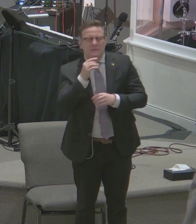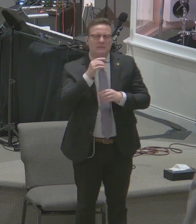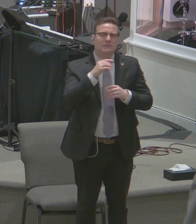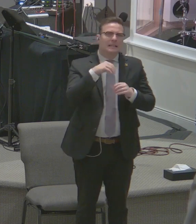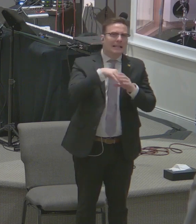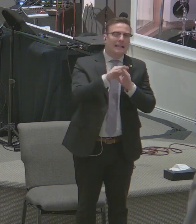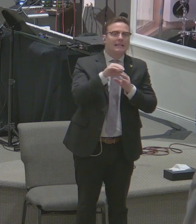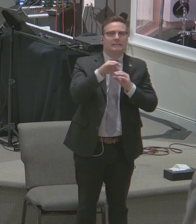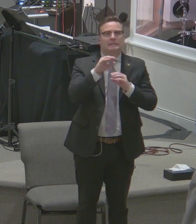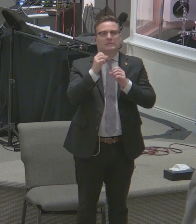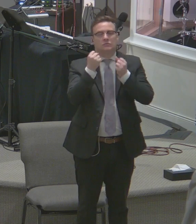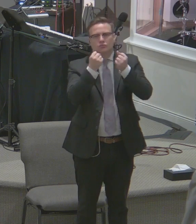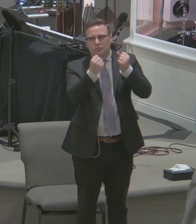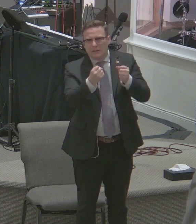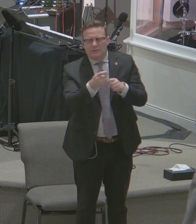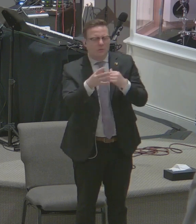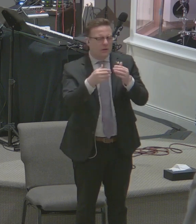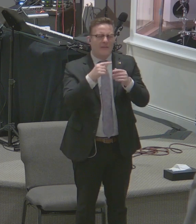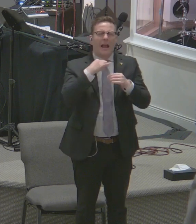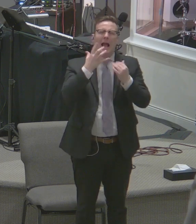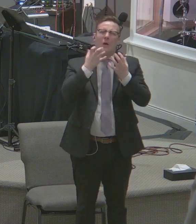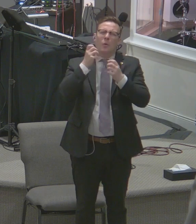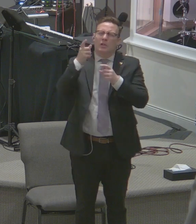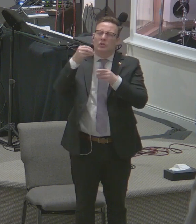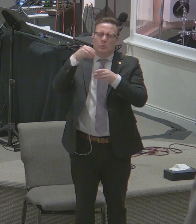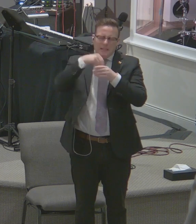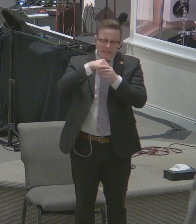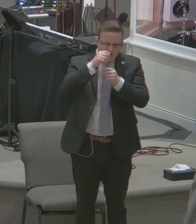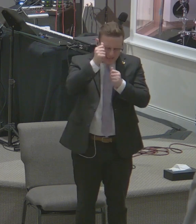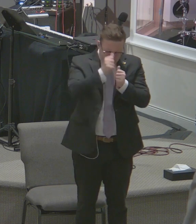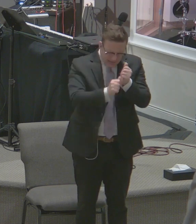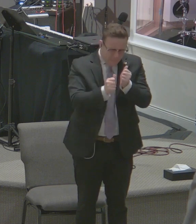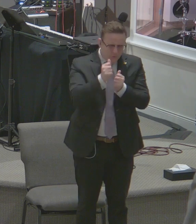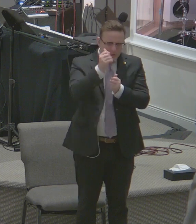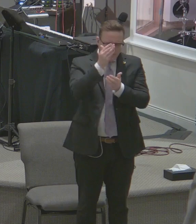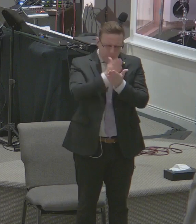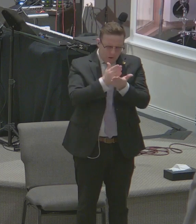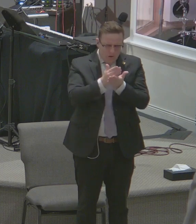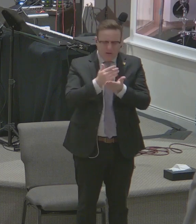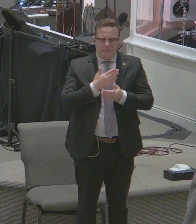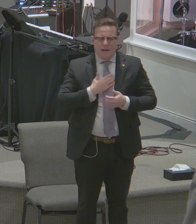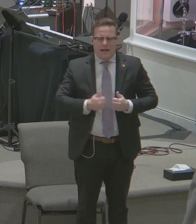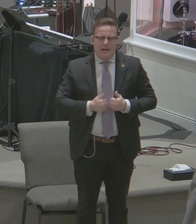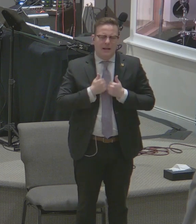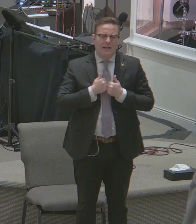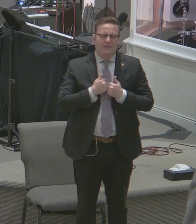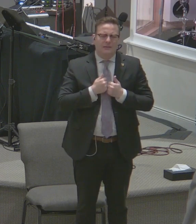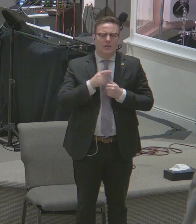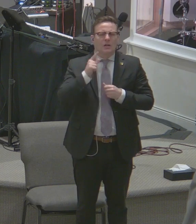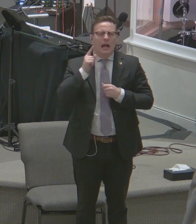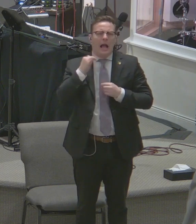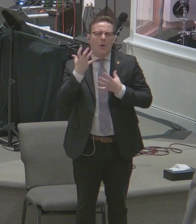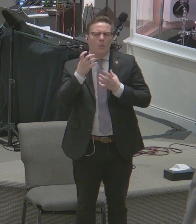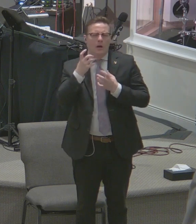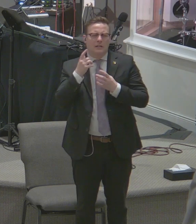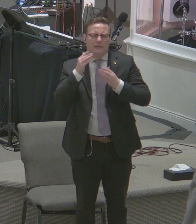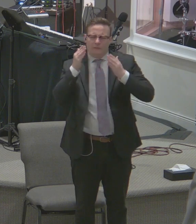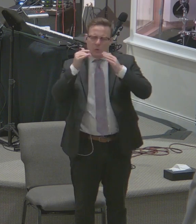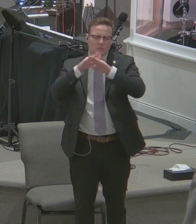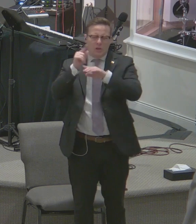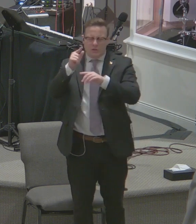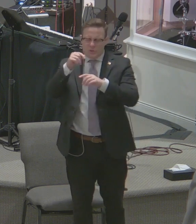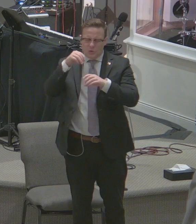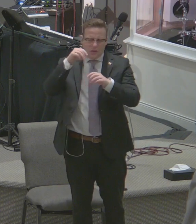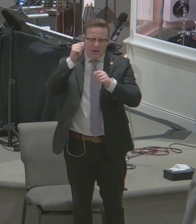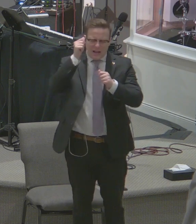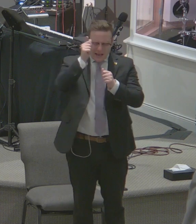our vehicles. Just be a part of everything that we're doing, Lord. We want to everything to, you're the hub, God. But